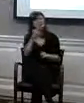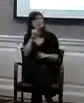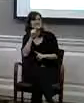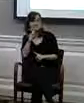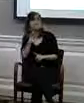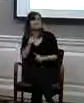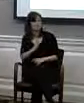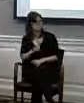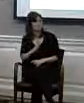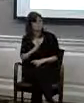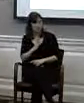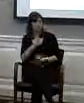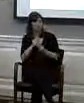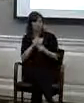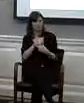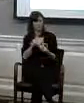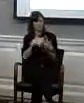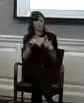and Turkey.